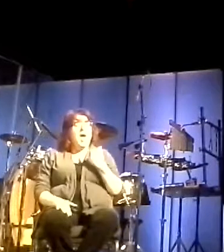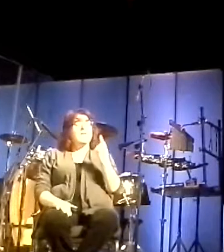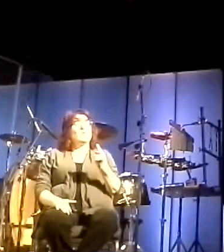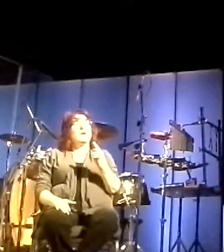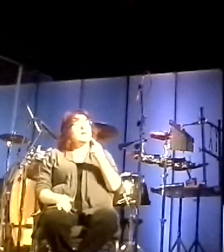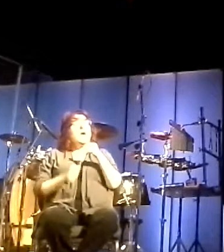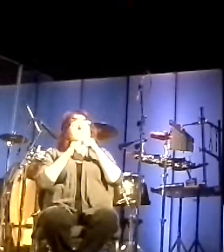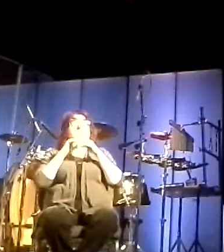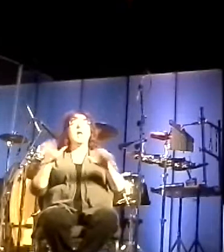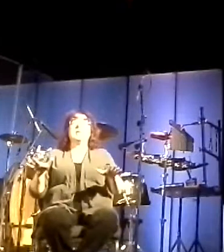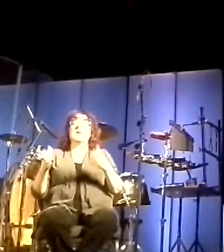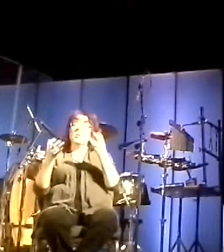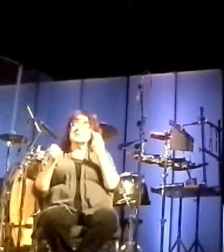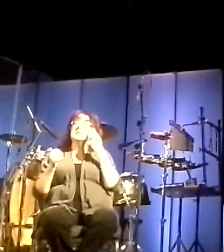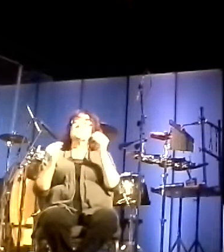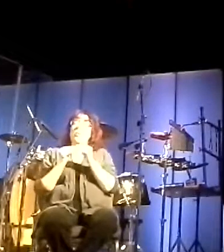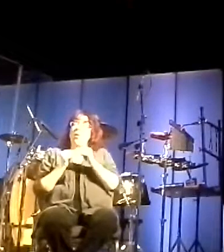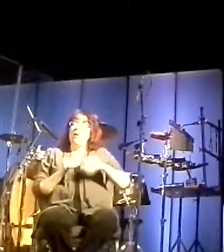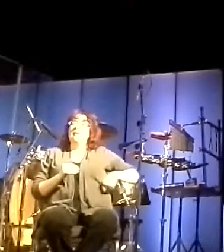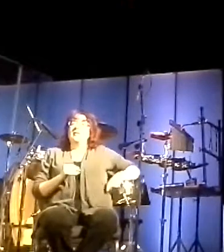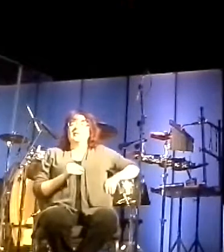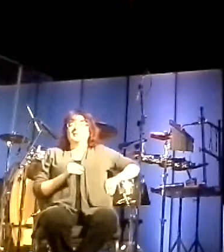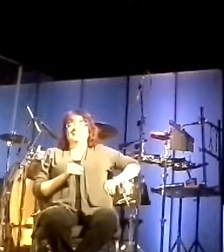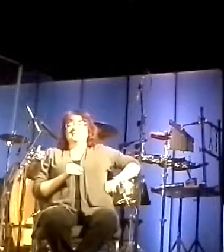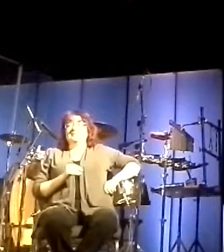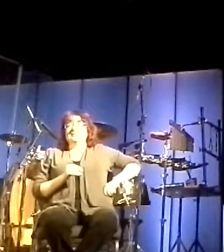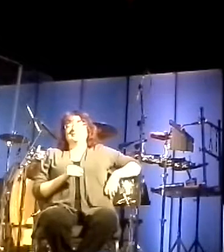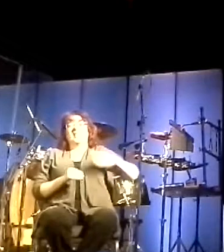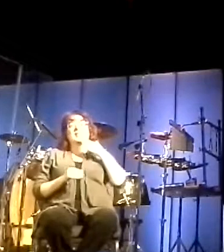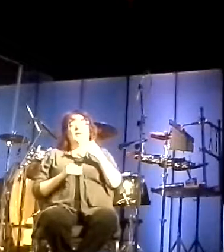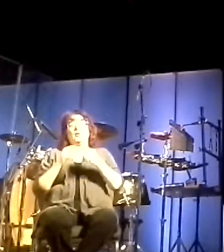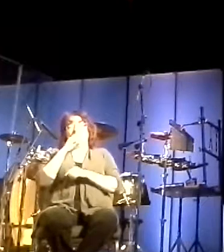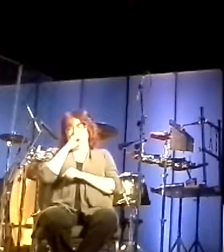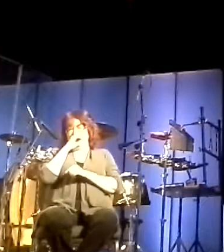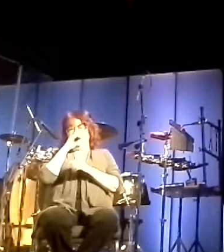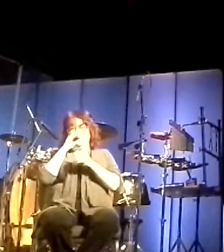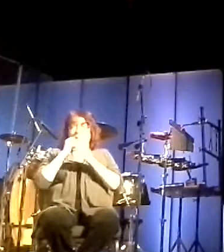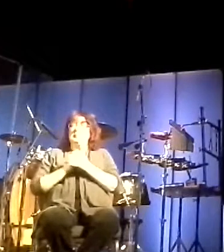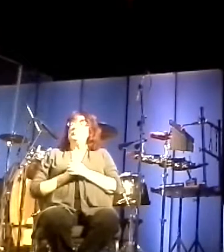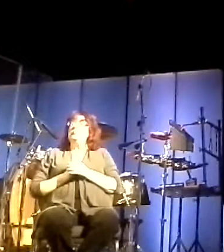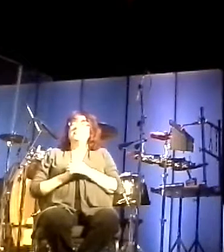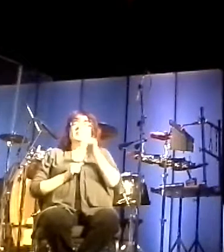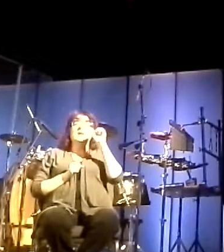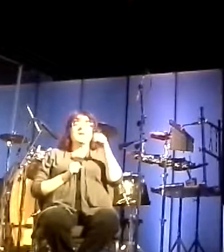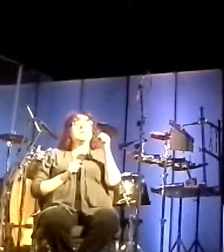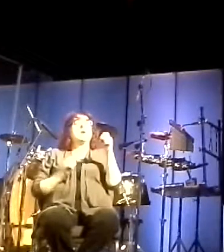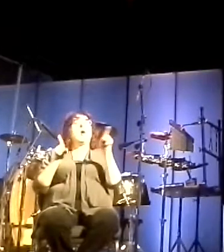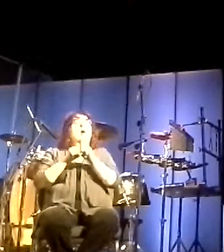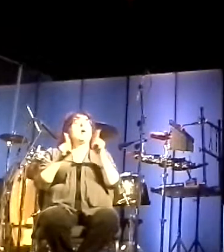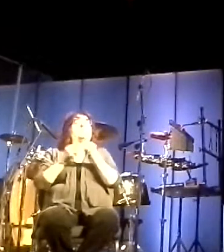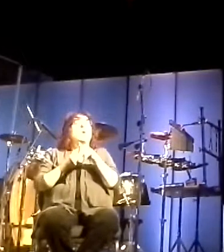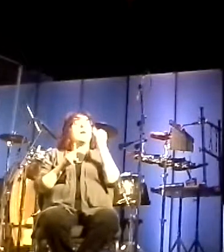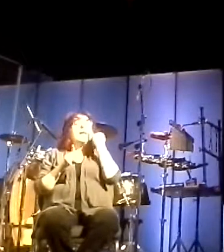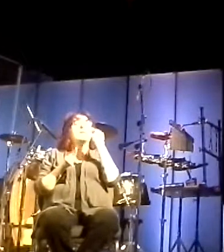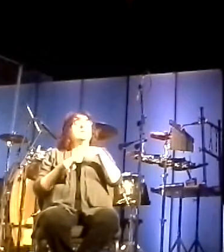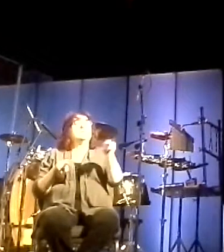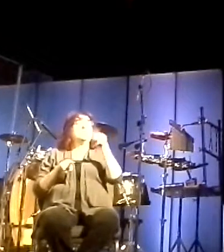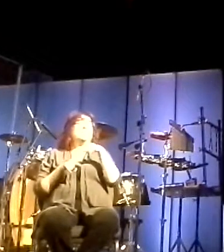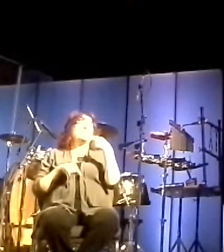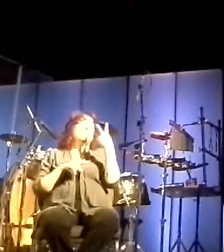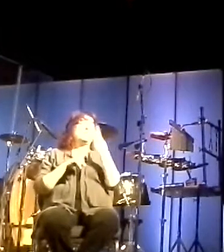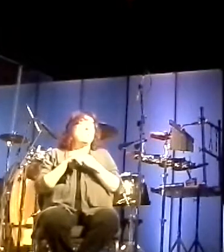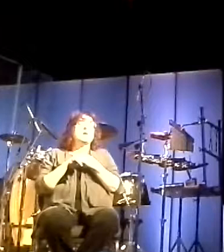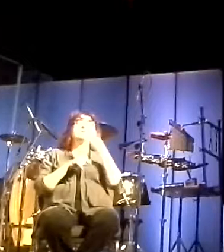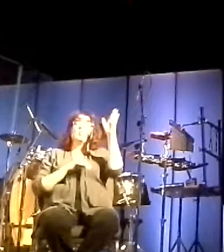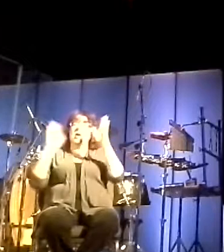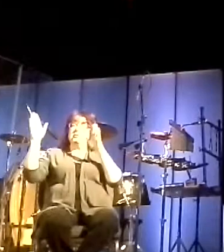blessed to have one. I want to see more of them. Yeah. Thank you. Yes, and also if you in the last few months